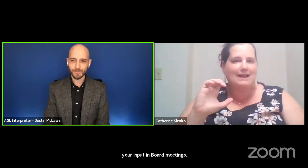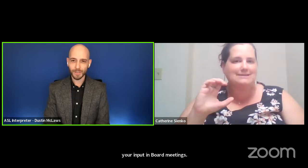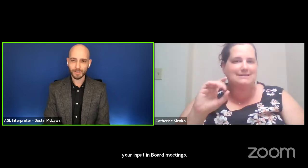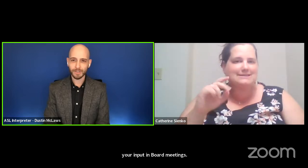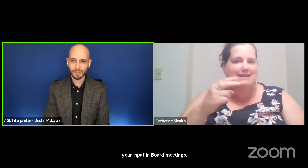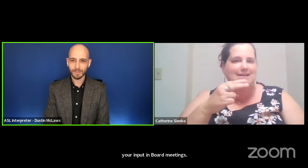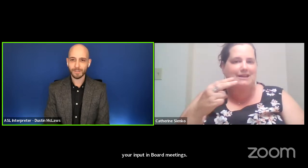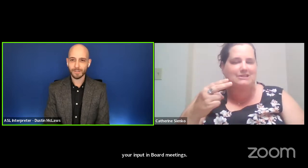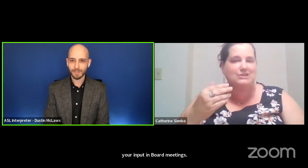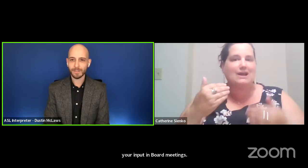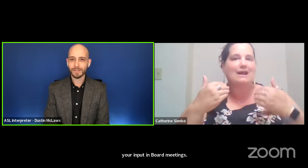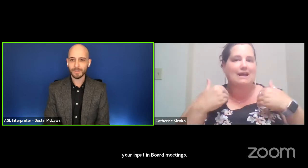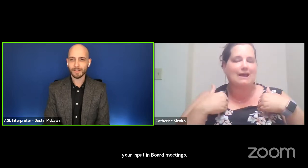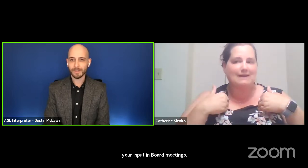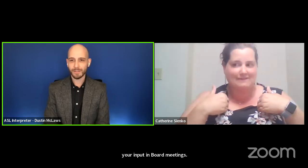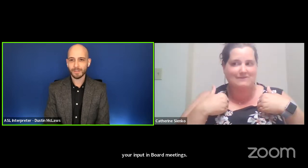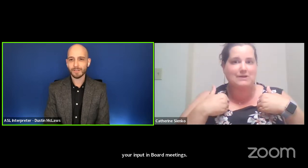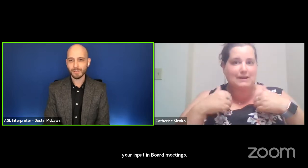earlier this evening,